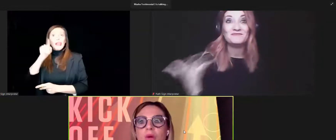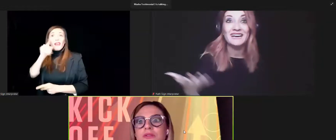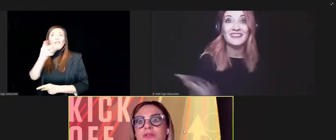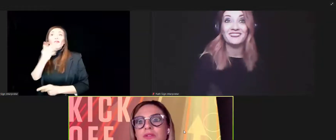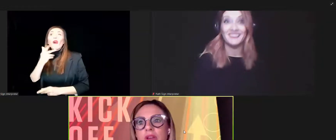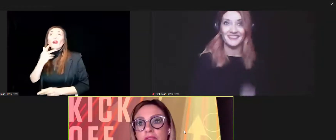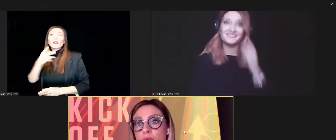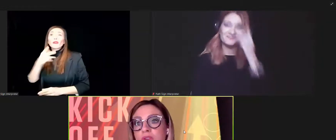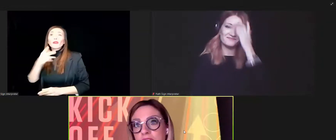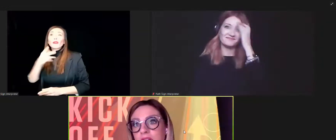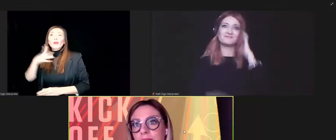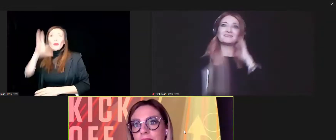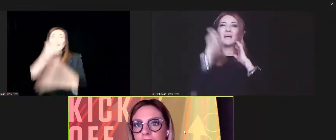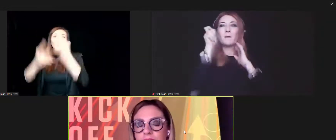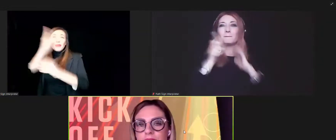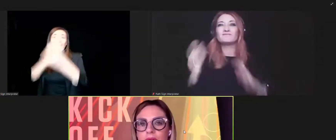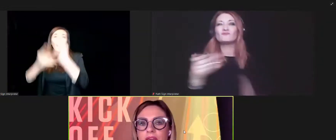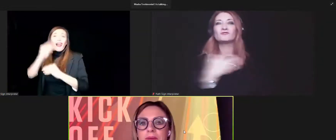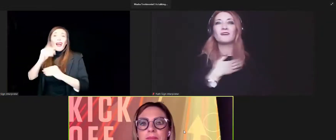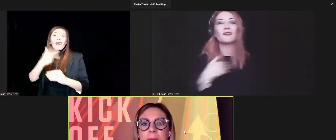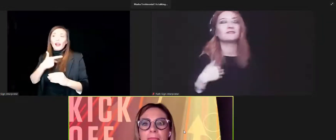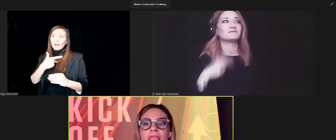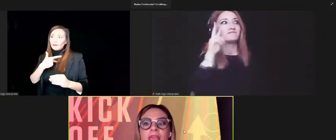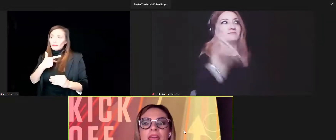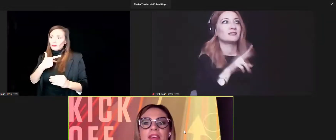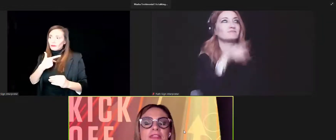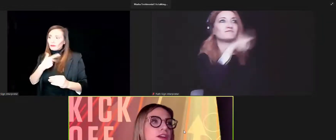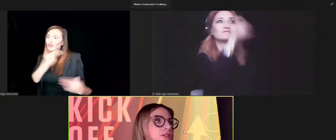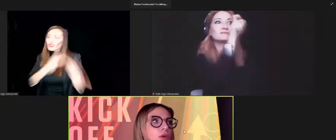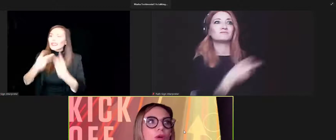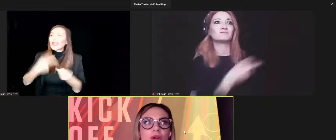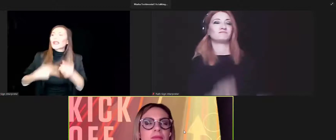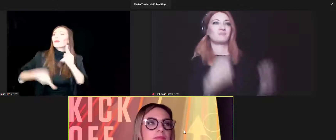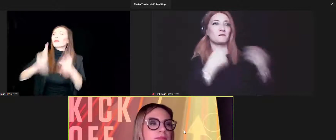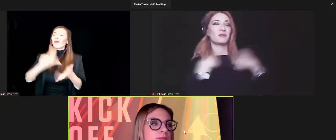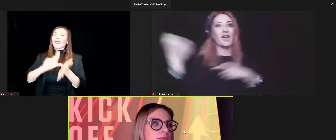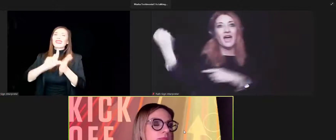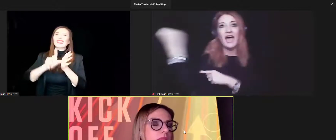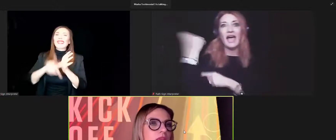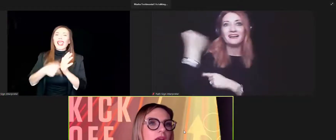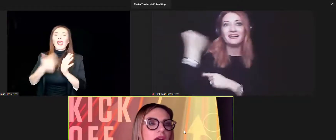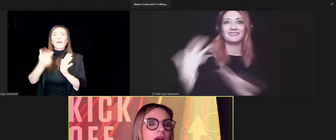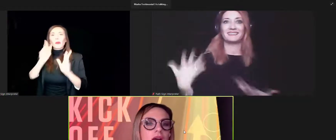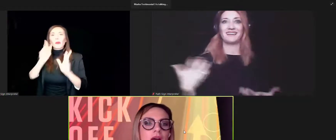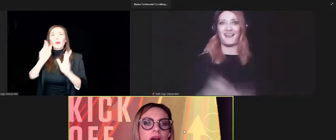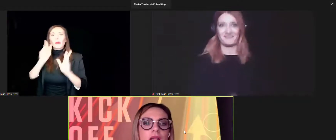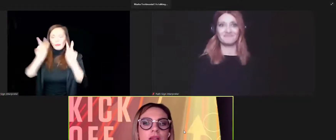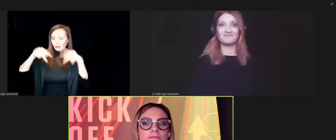you want to have more time, okay? Therefore,